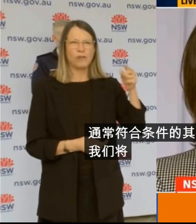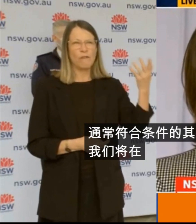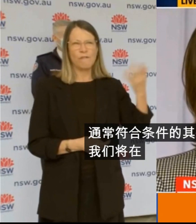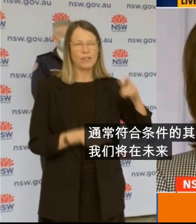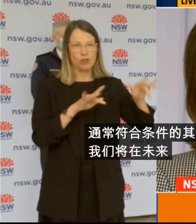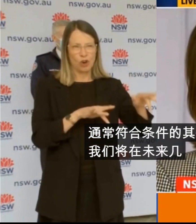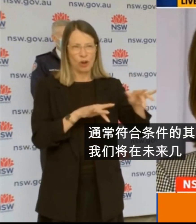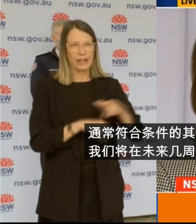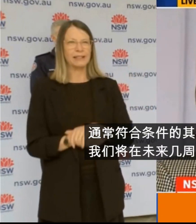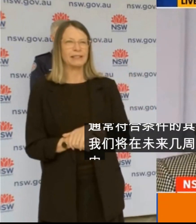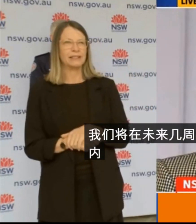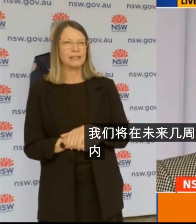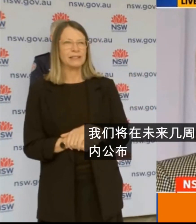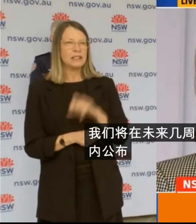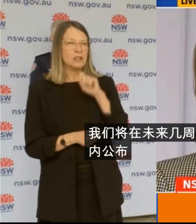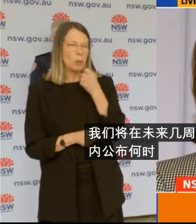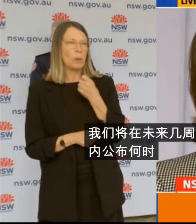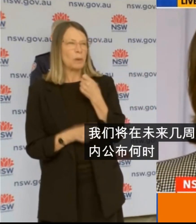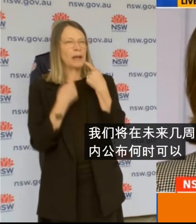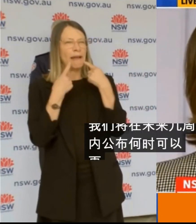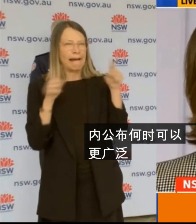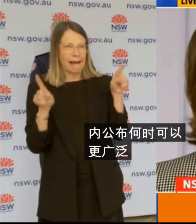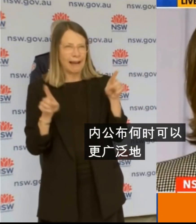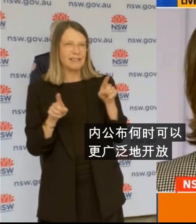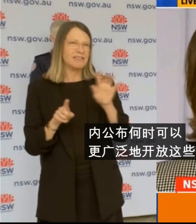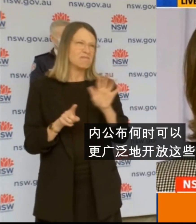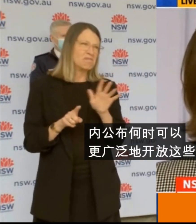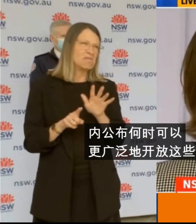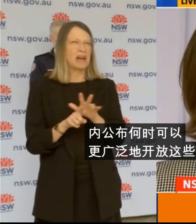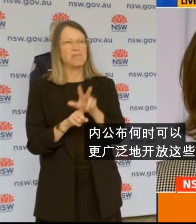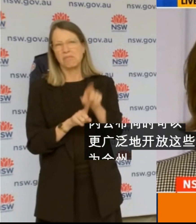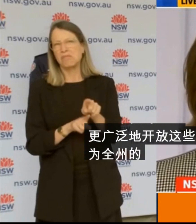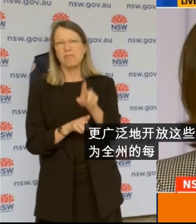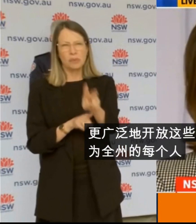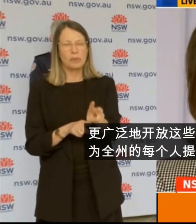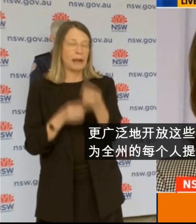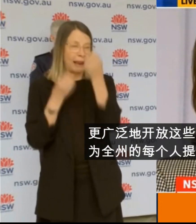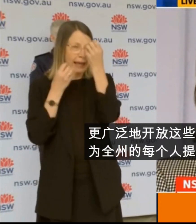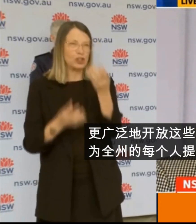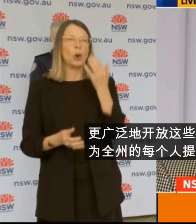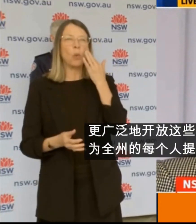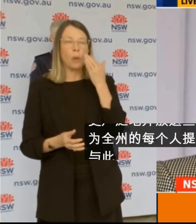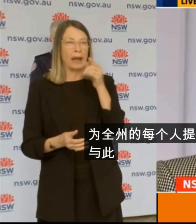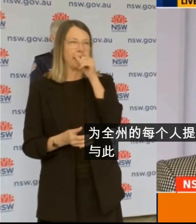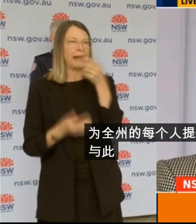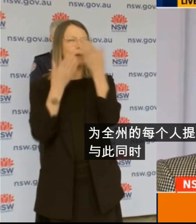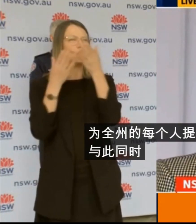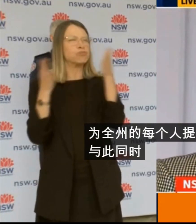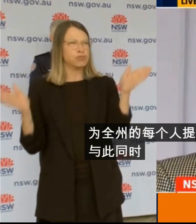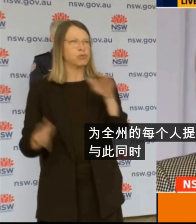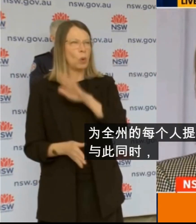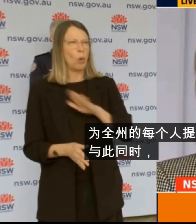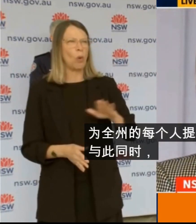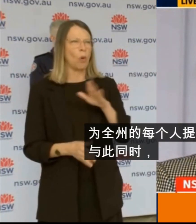we will be coming out in the weeks ahead to announce when we can open those bookings up more broadly so that there's a level playing field for everybody across the